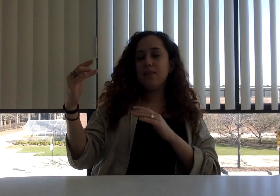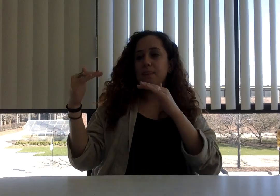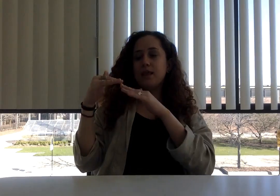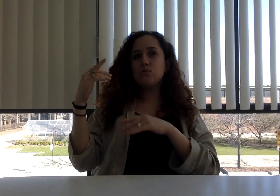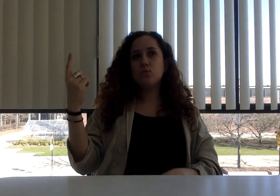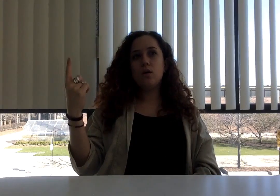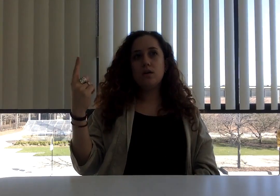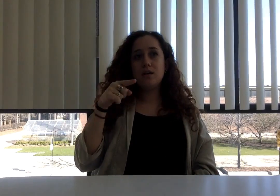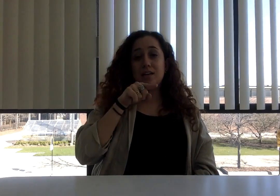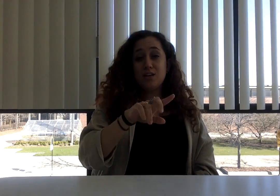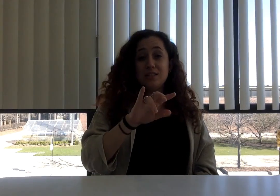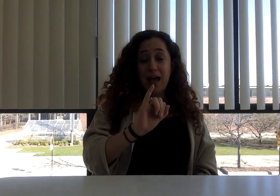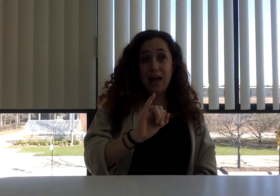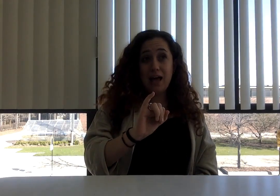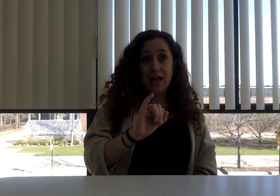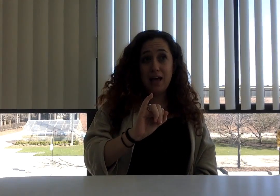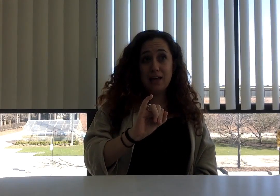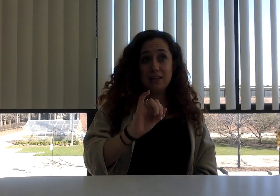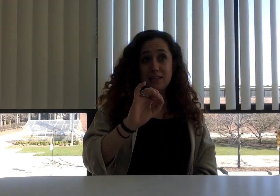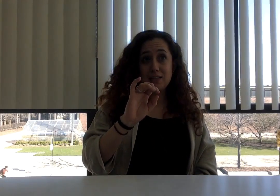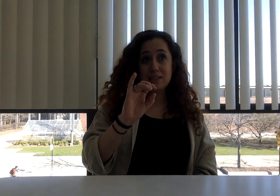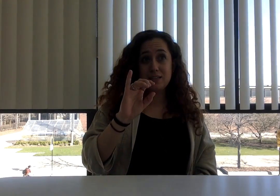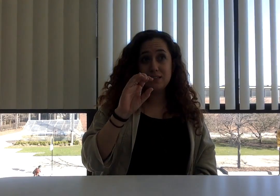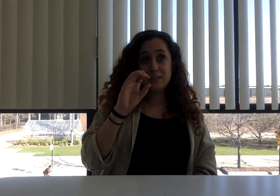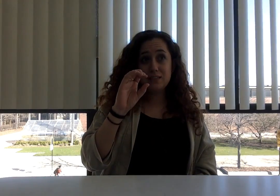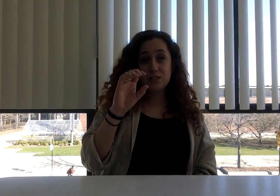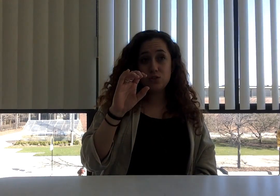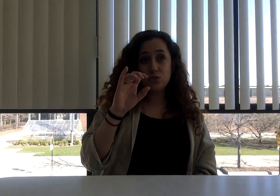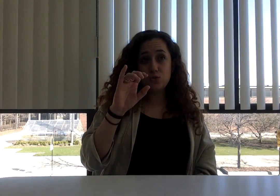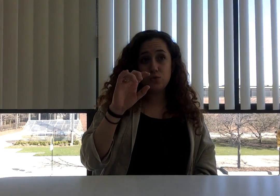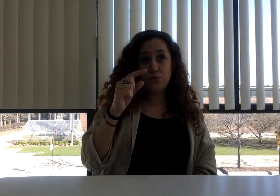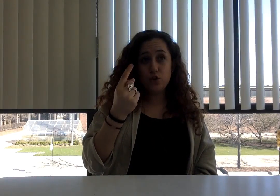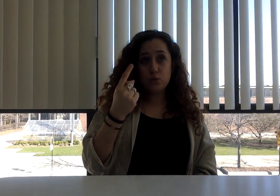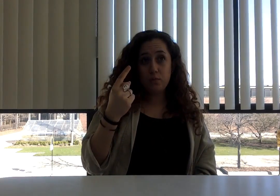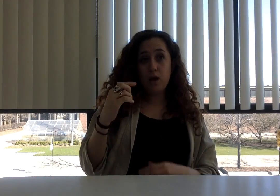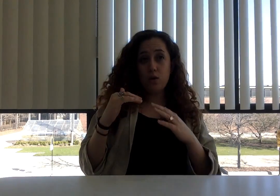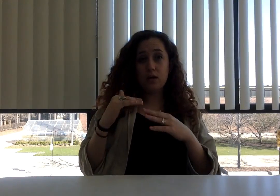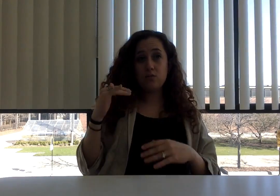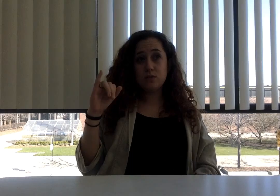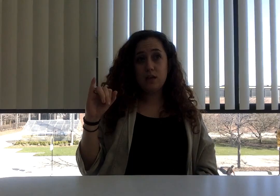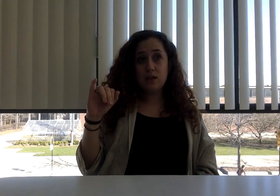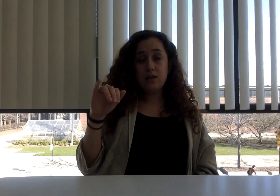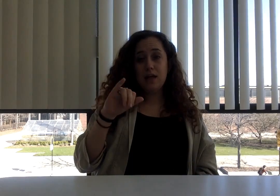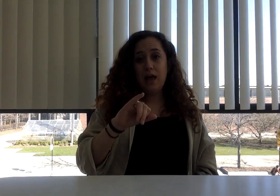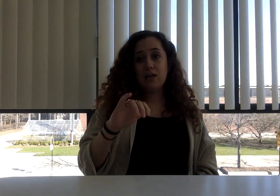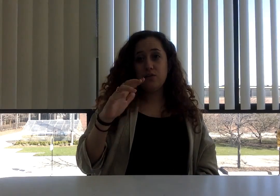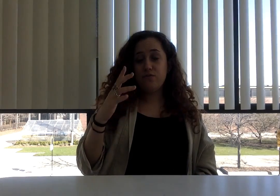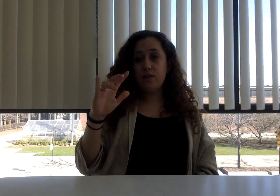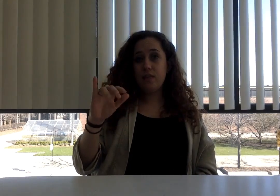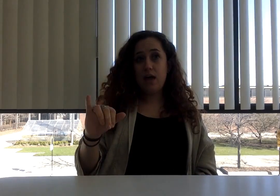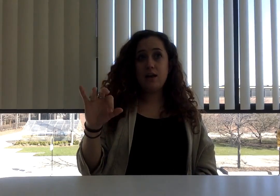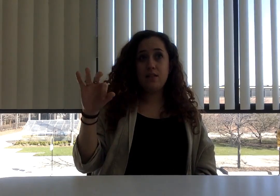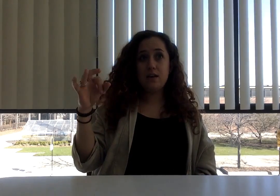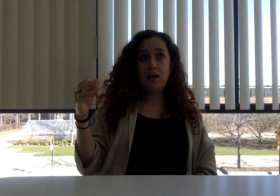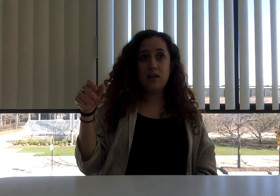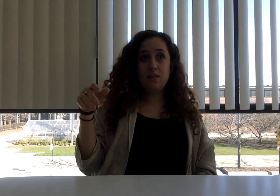0. I to the 1st power equals I. I to the 1st, I to the 5th, I to the 9th equals I.